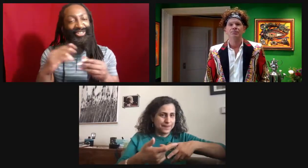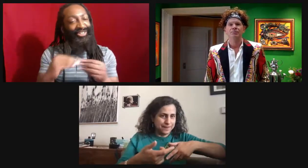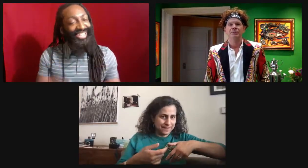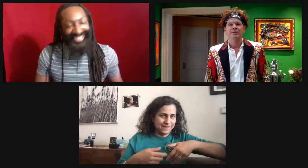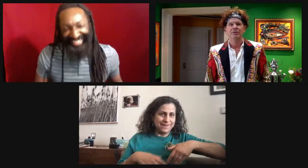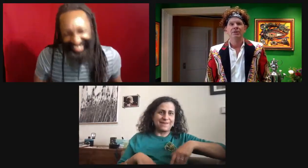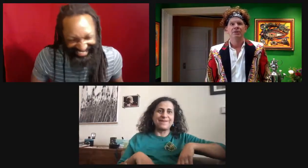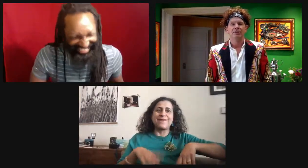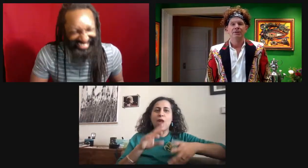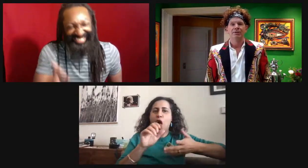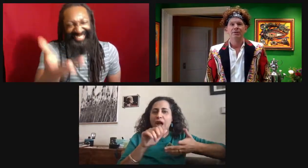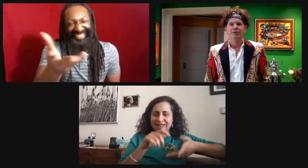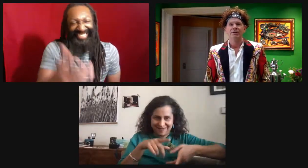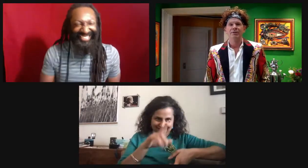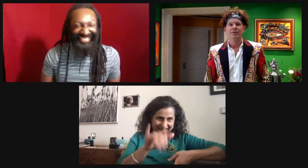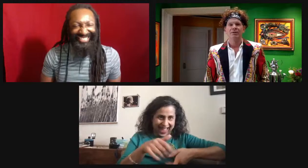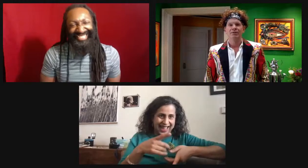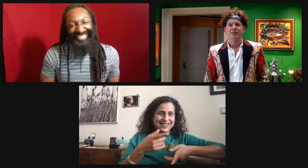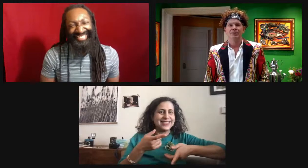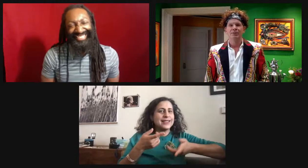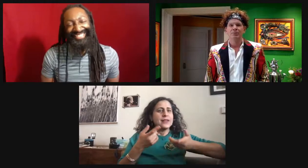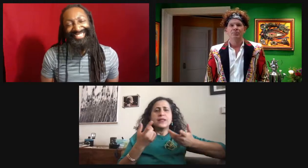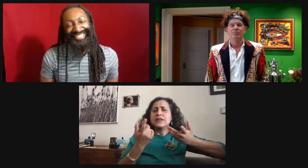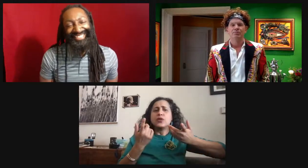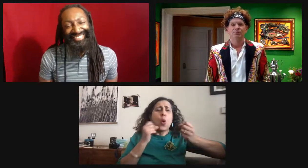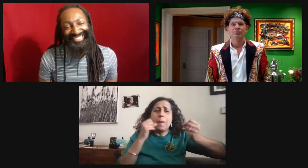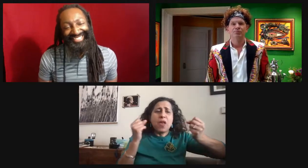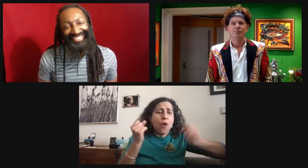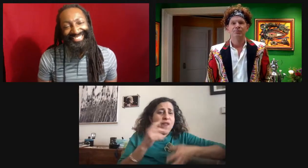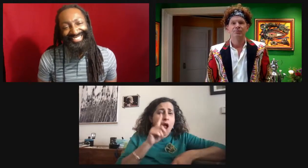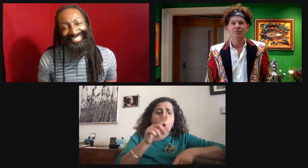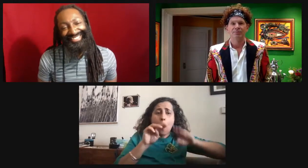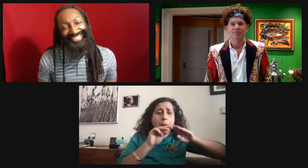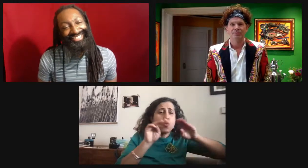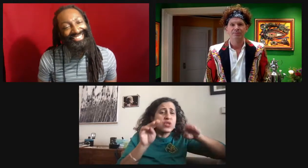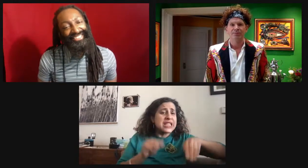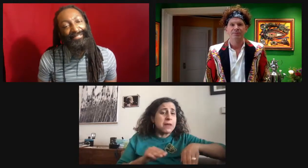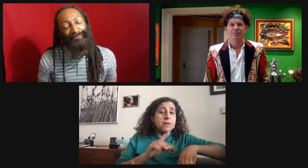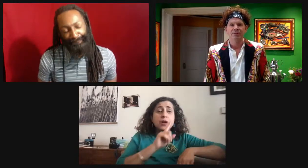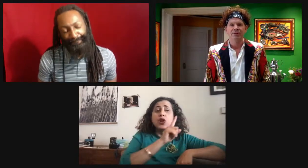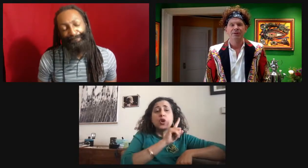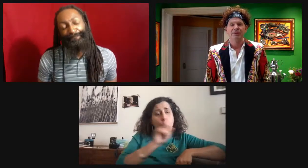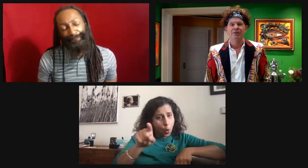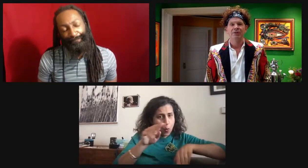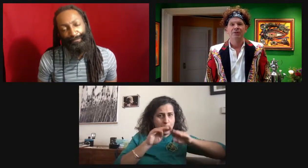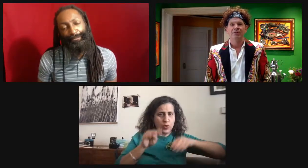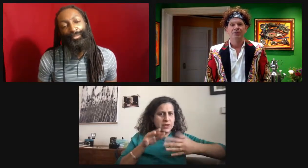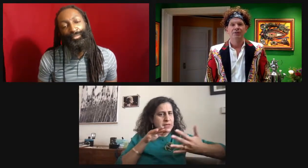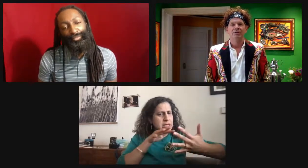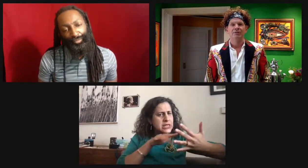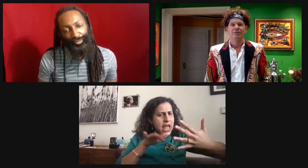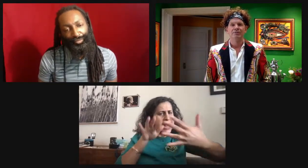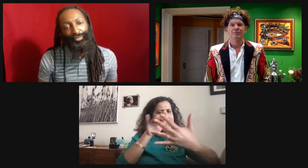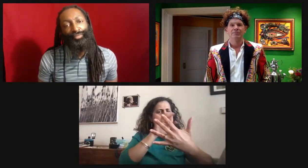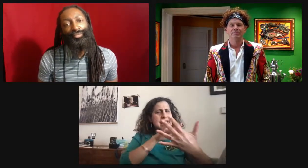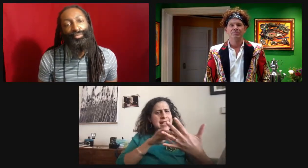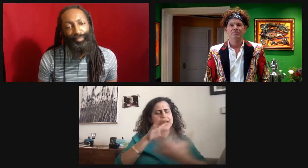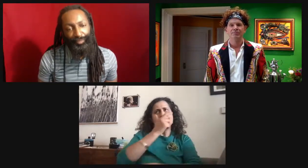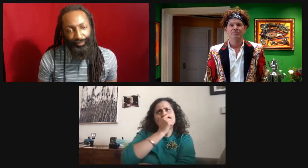Mm-hmm. Many people don't know. Yeah, that's another story for another day. So don't be afraid to go to museums,